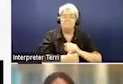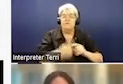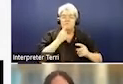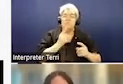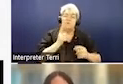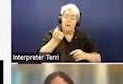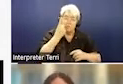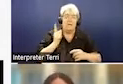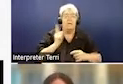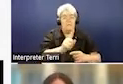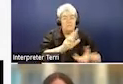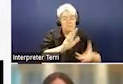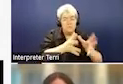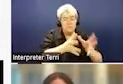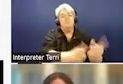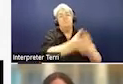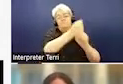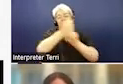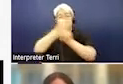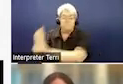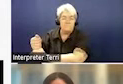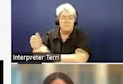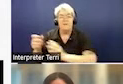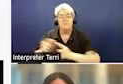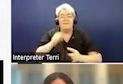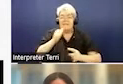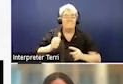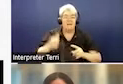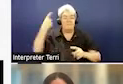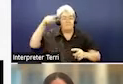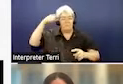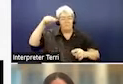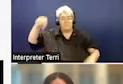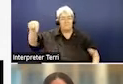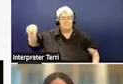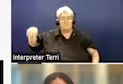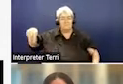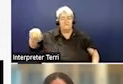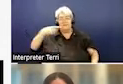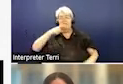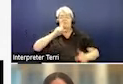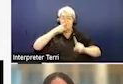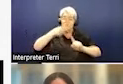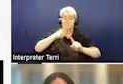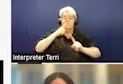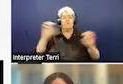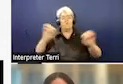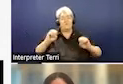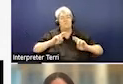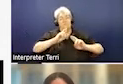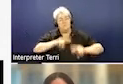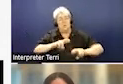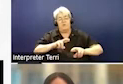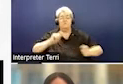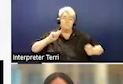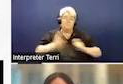officers. But that isn't the main focus of CIT. It is really about reforming crisis response. And the